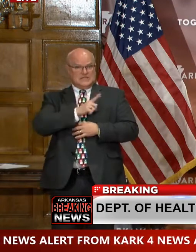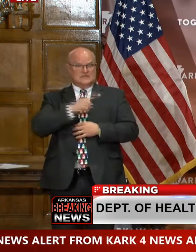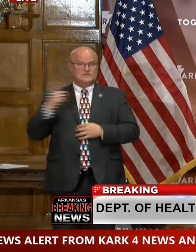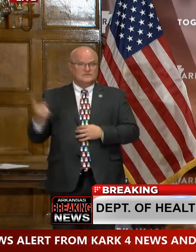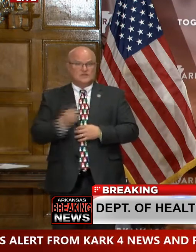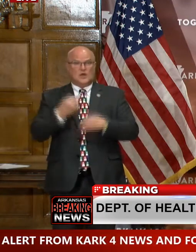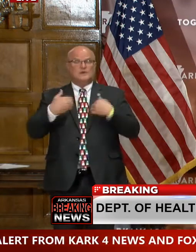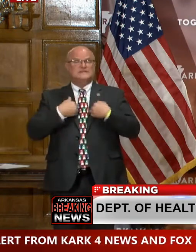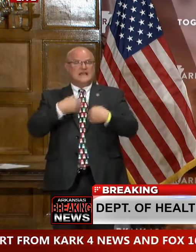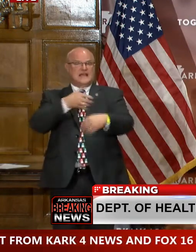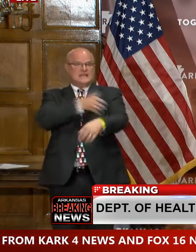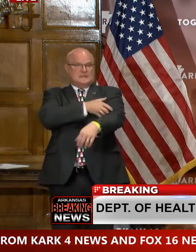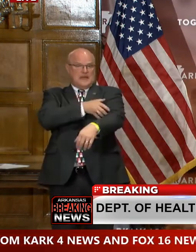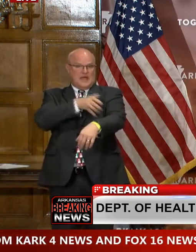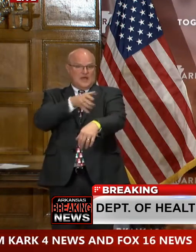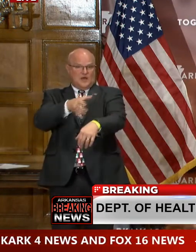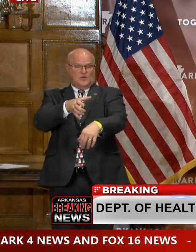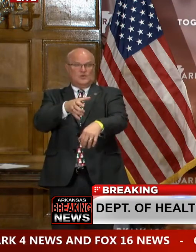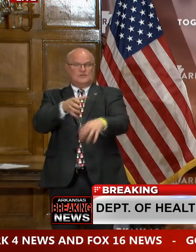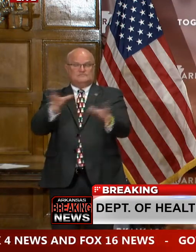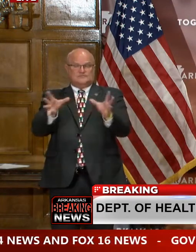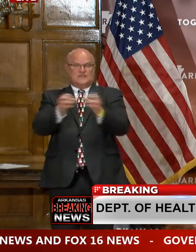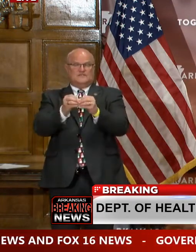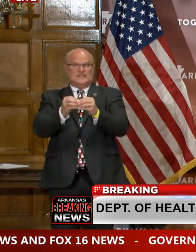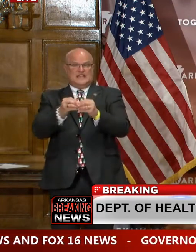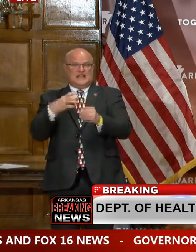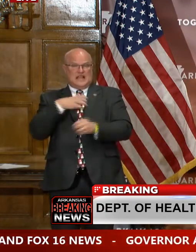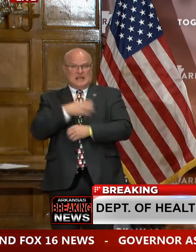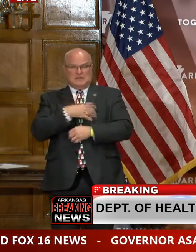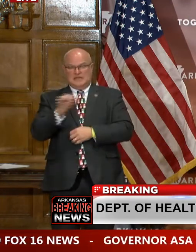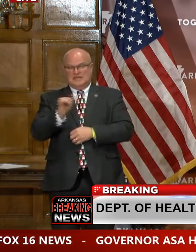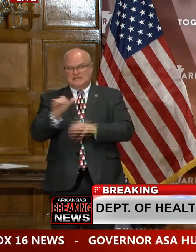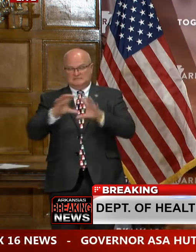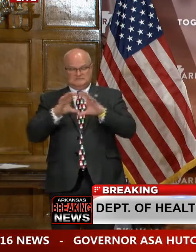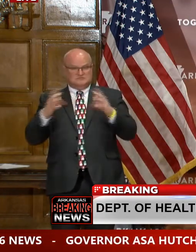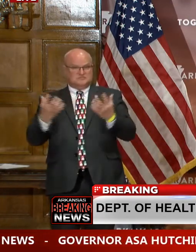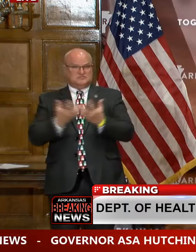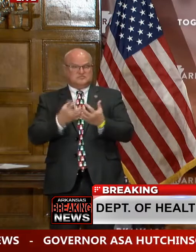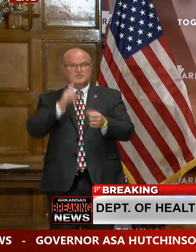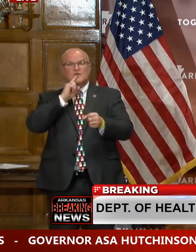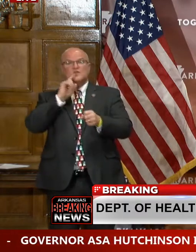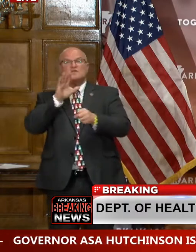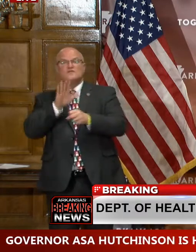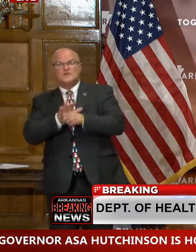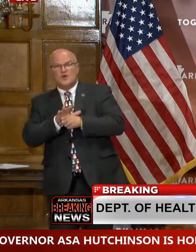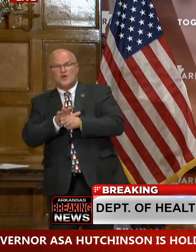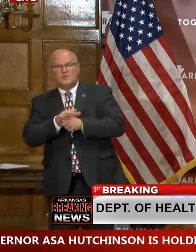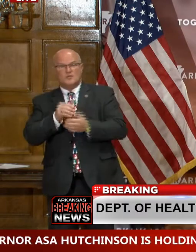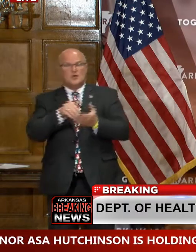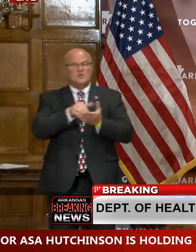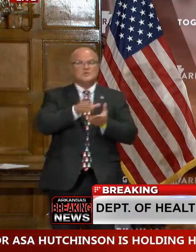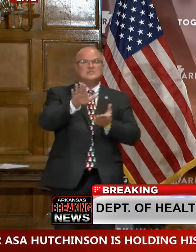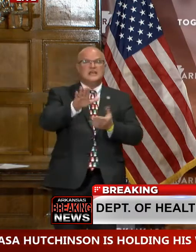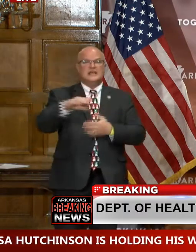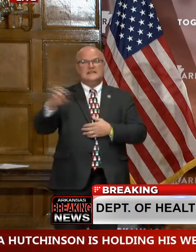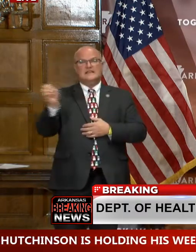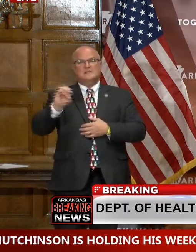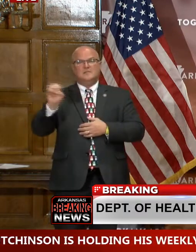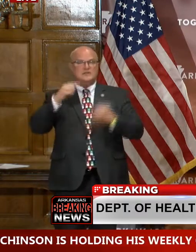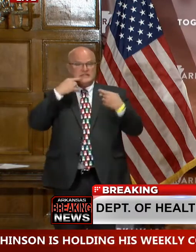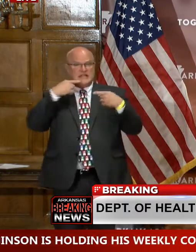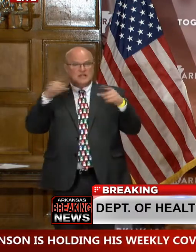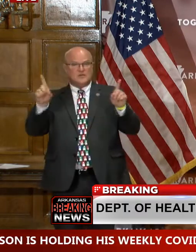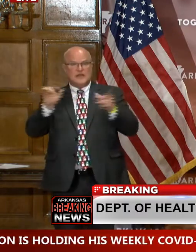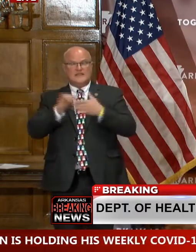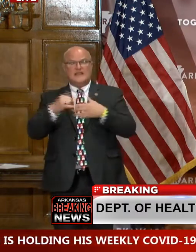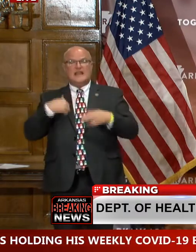always had the power to convene a committee of the whole to affirm or to reject the emergency